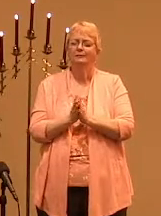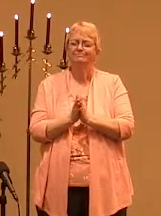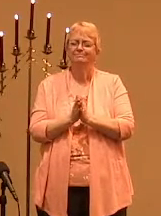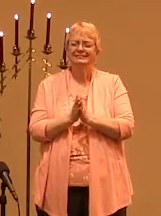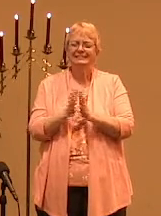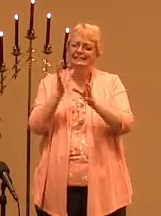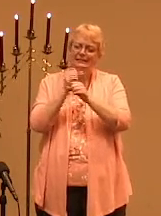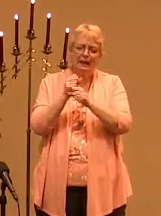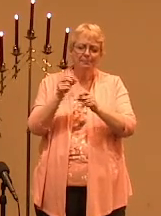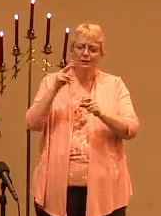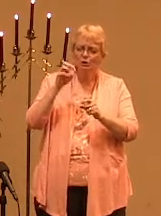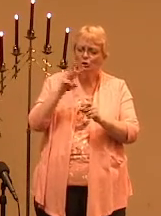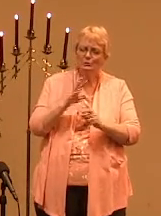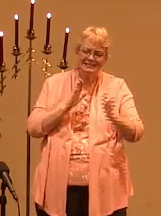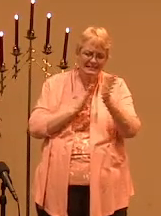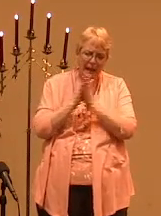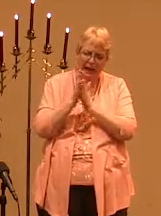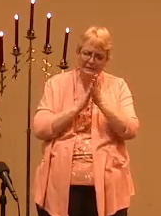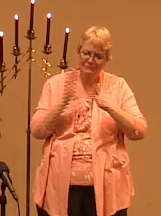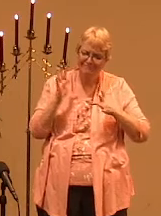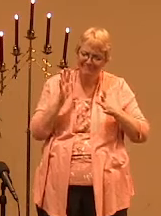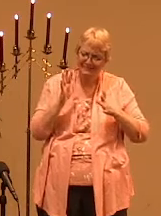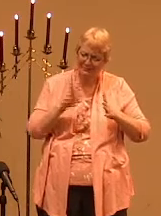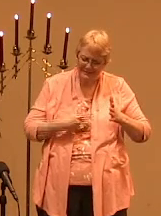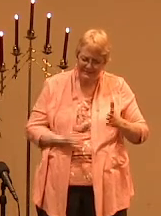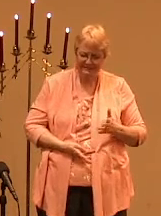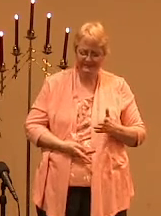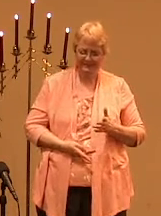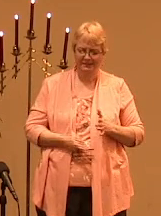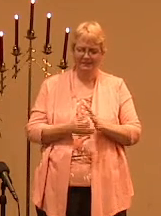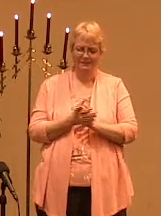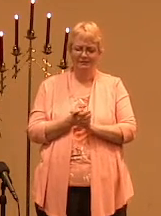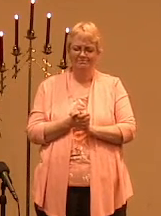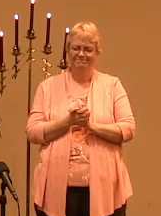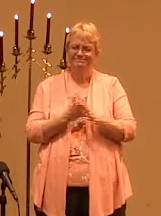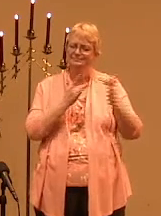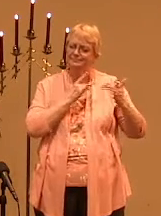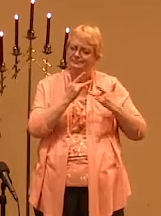he's overwhelmed, he's anxious, he's concerned.